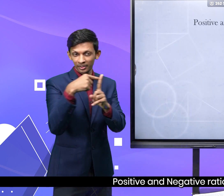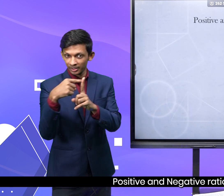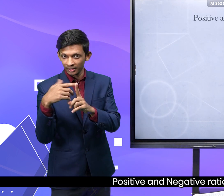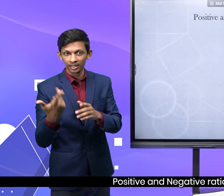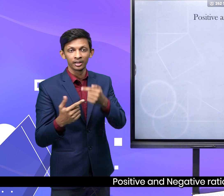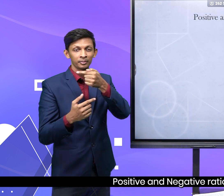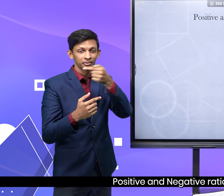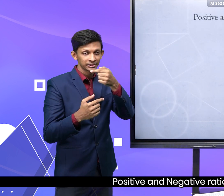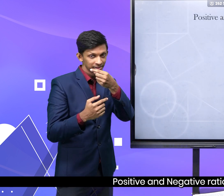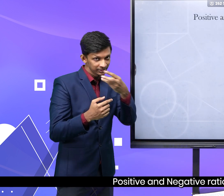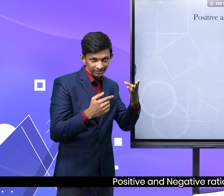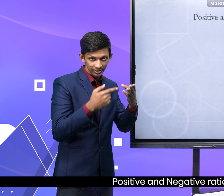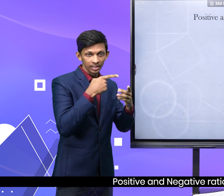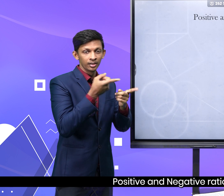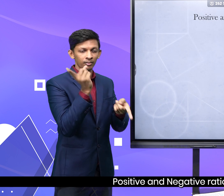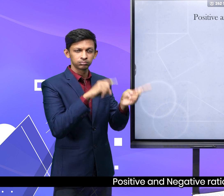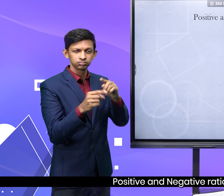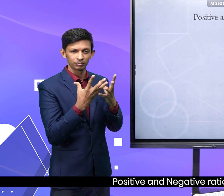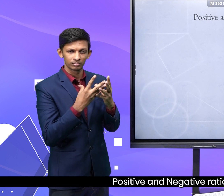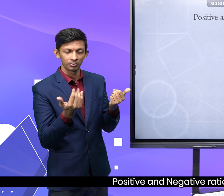Positive and negative rational numbers.